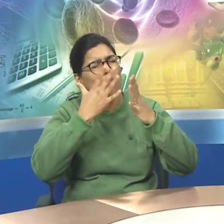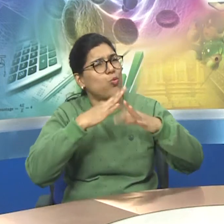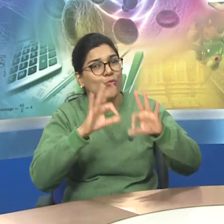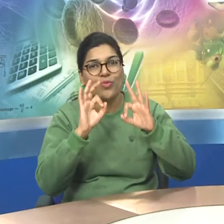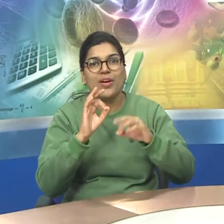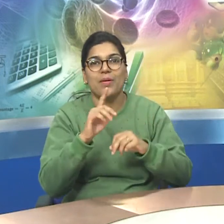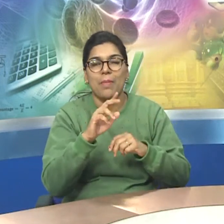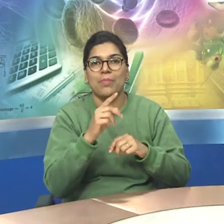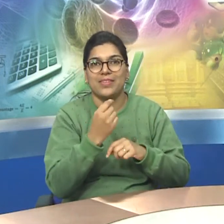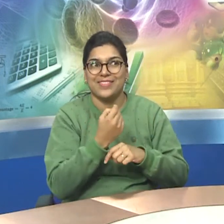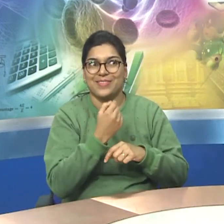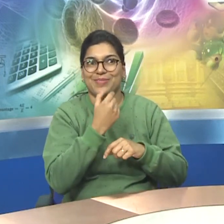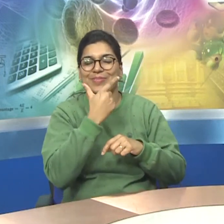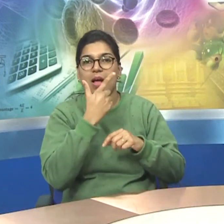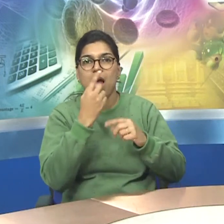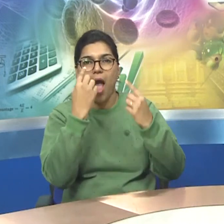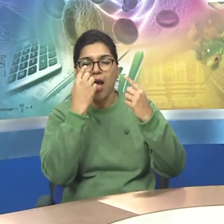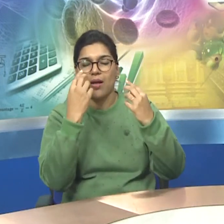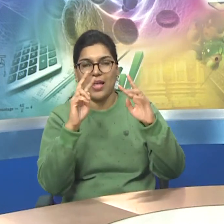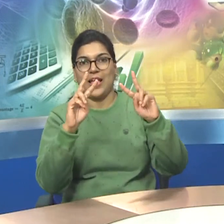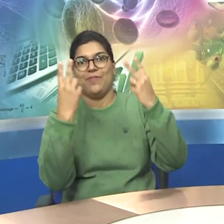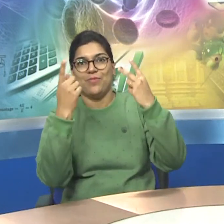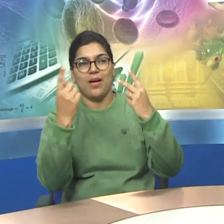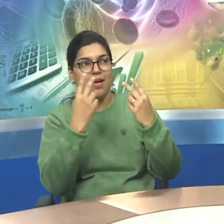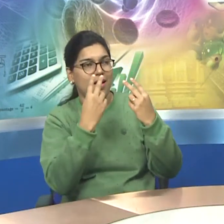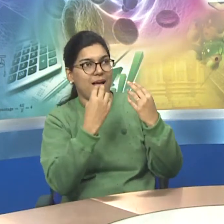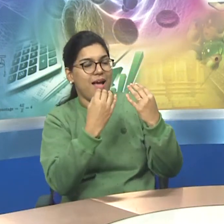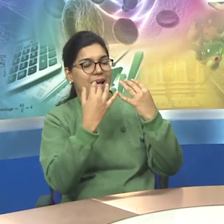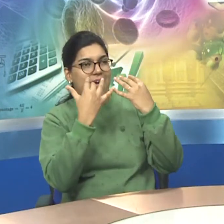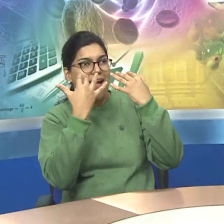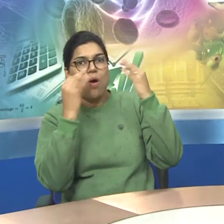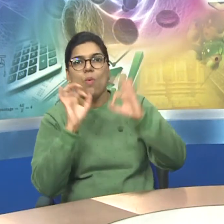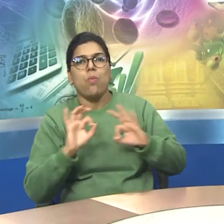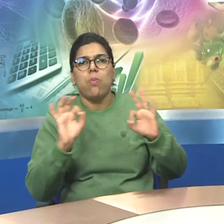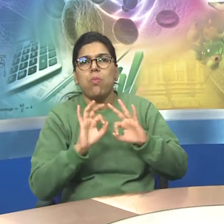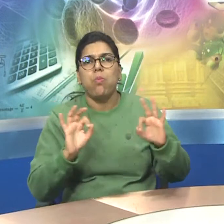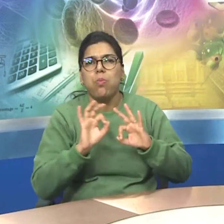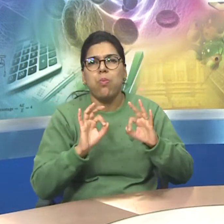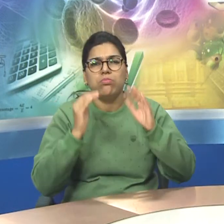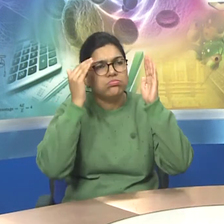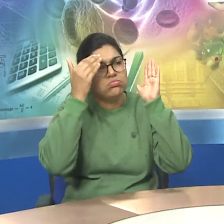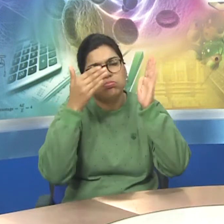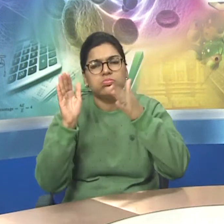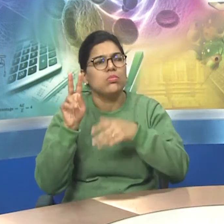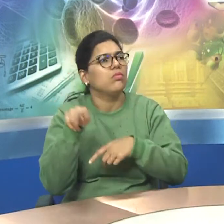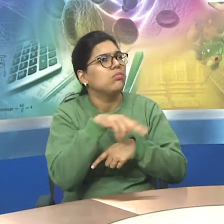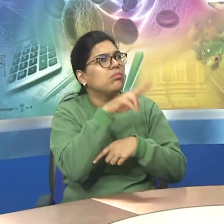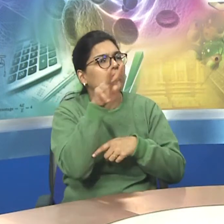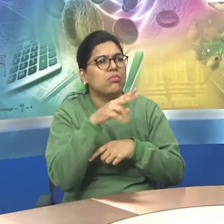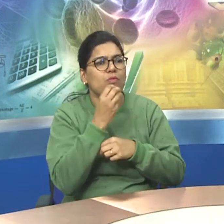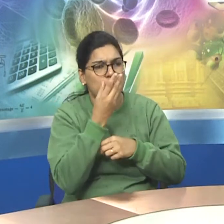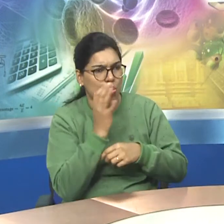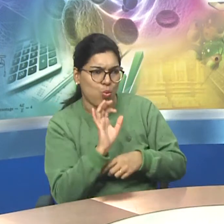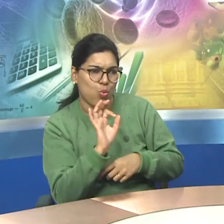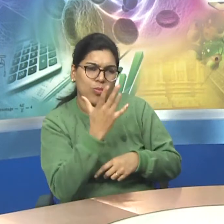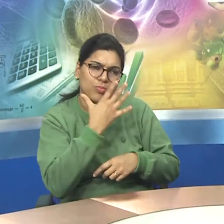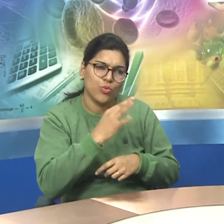Again, these lines explains that human is too busy that we don't have time even to smile. We know that whenever